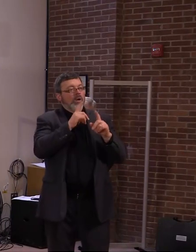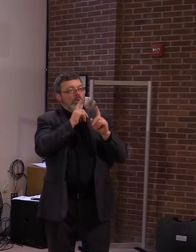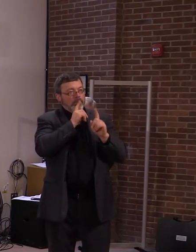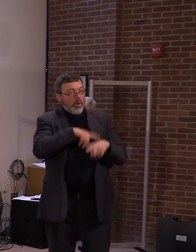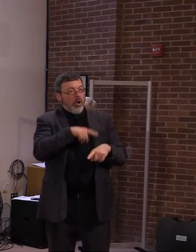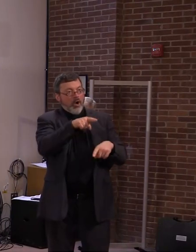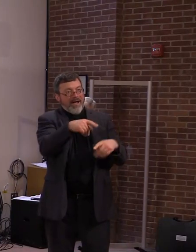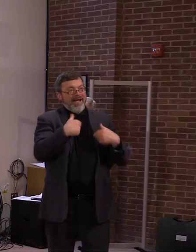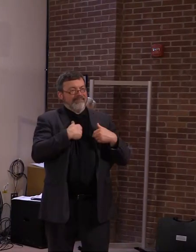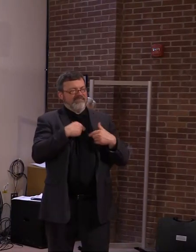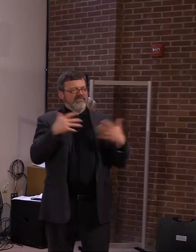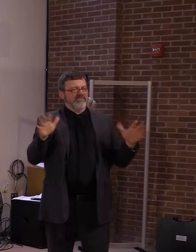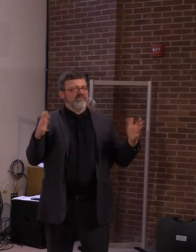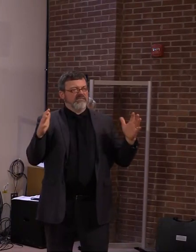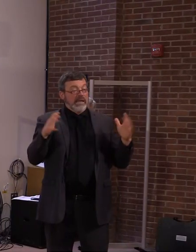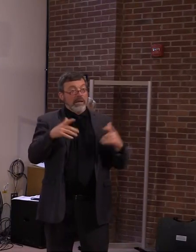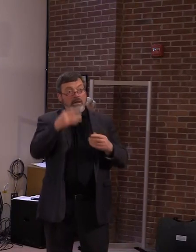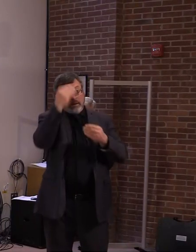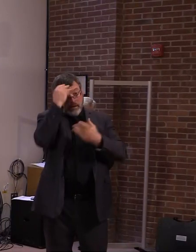important.